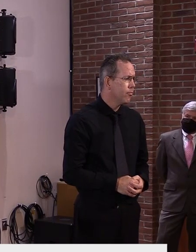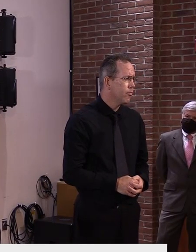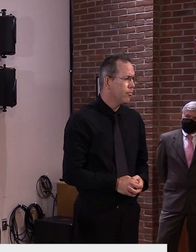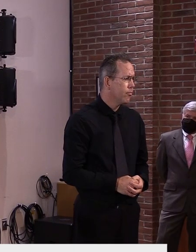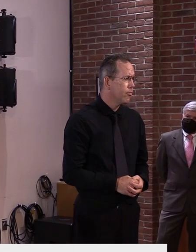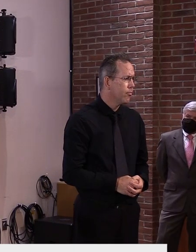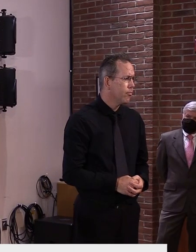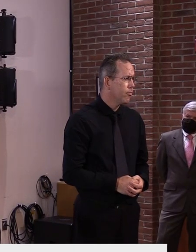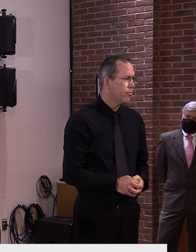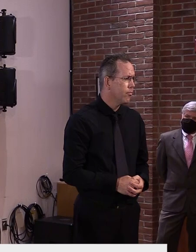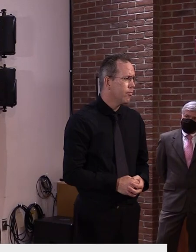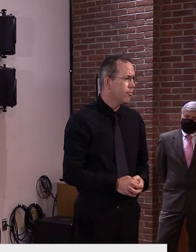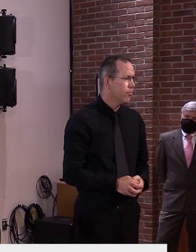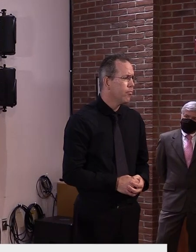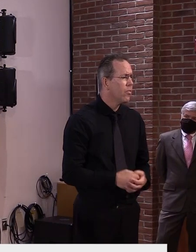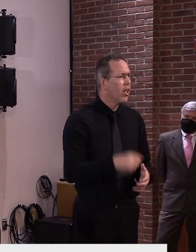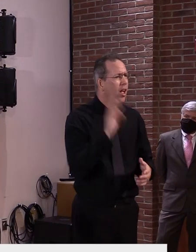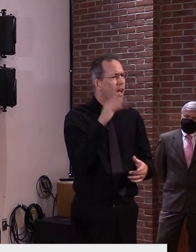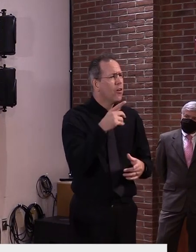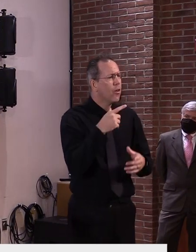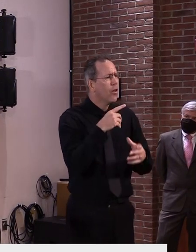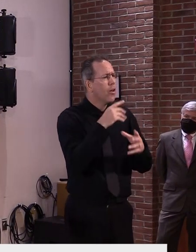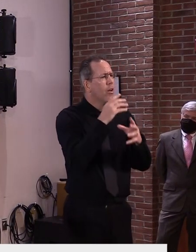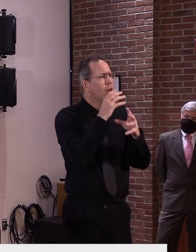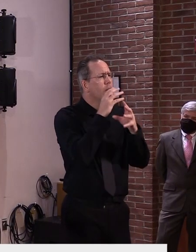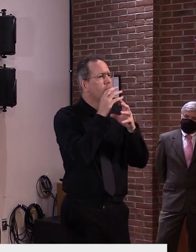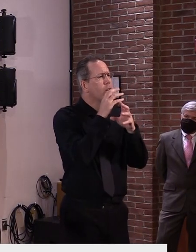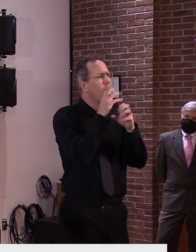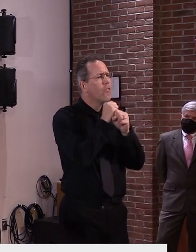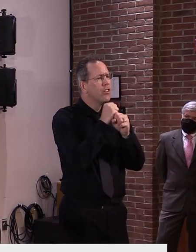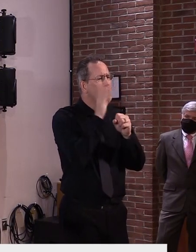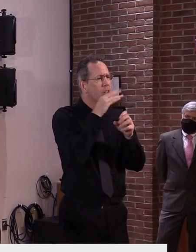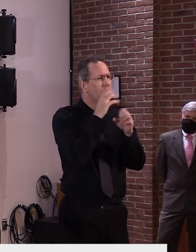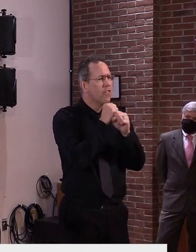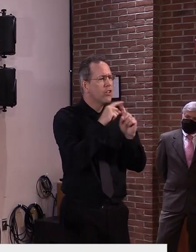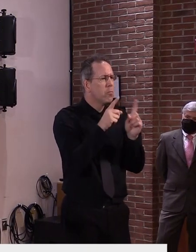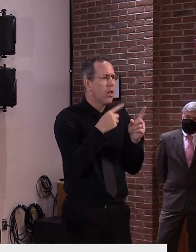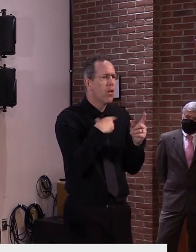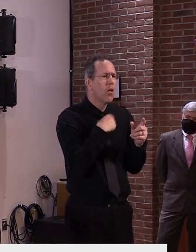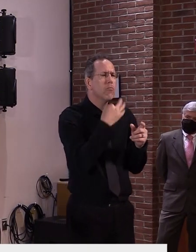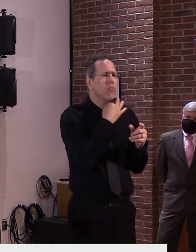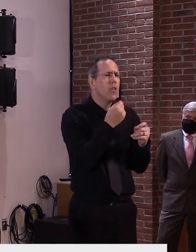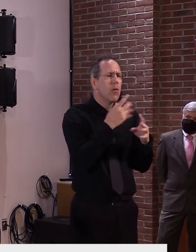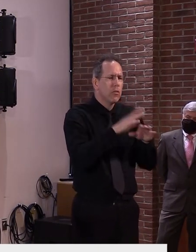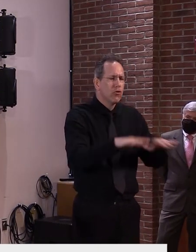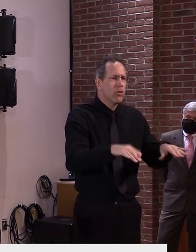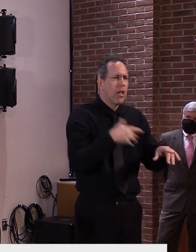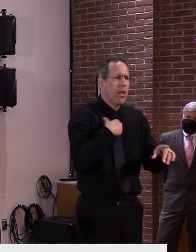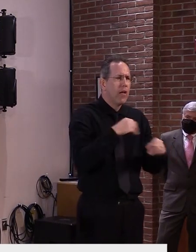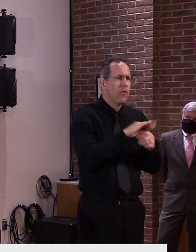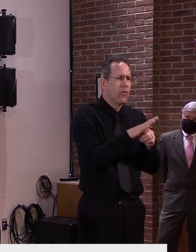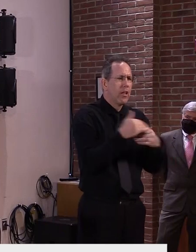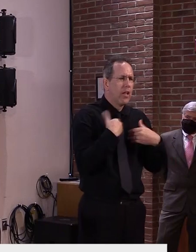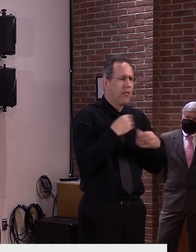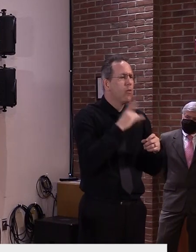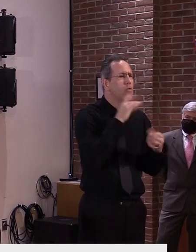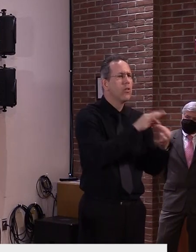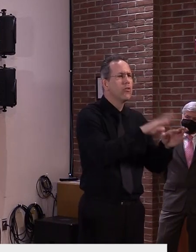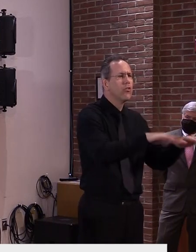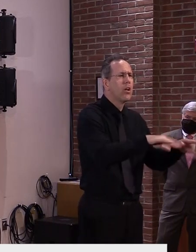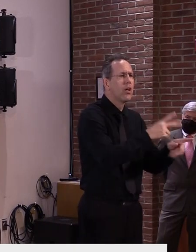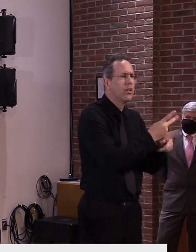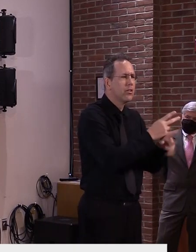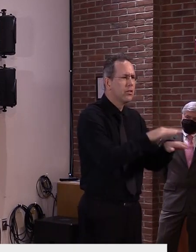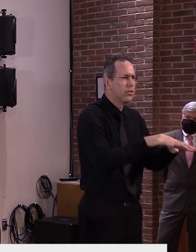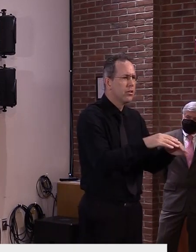in that case? What might their age ranges have been? Yeah, no, I can't tell you how many children, which should tell you that the number